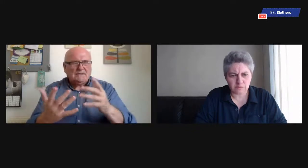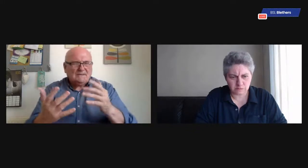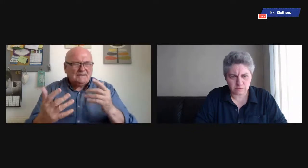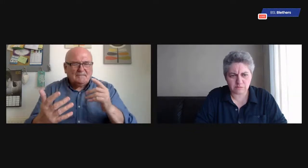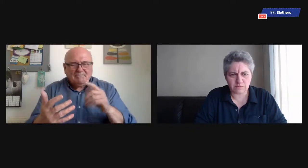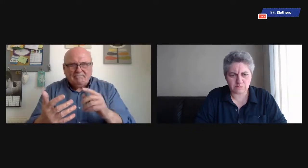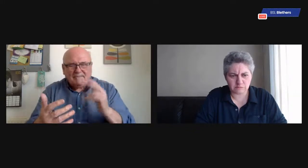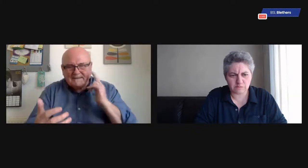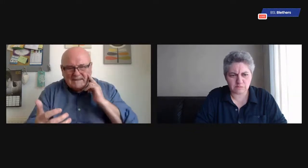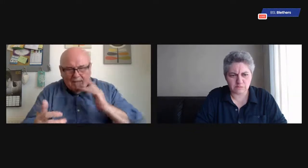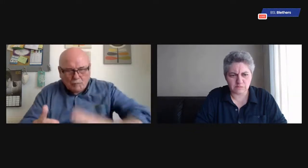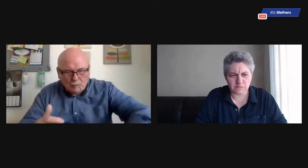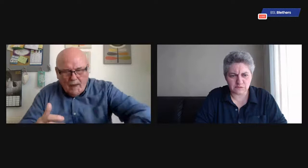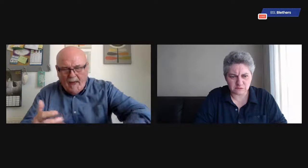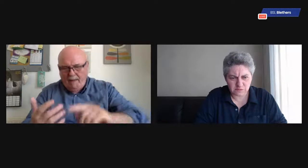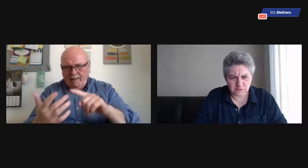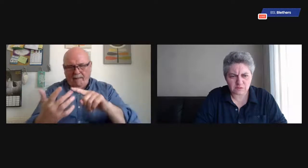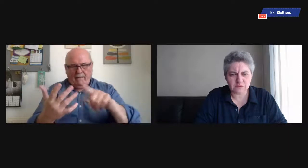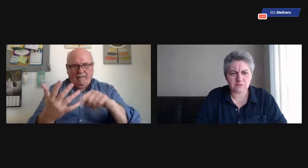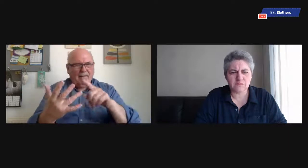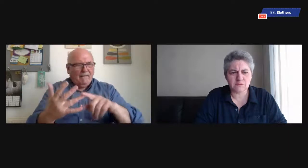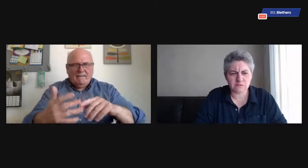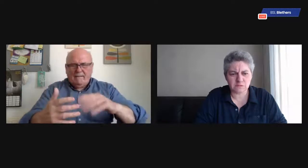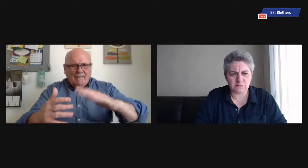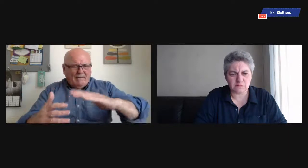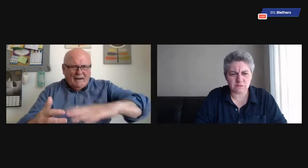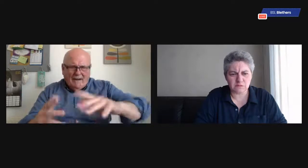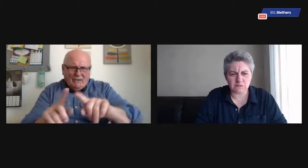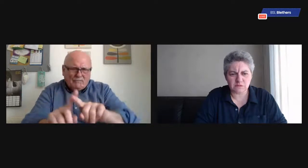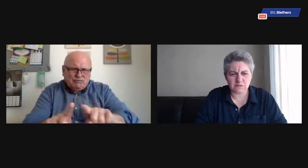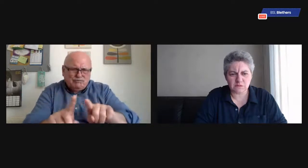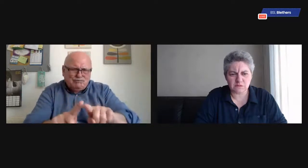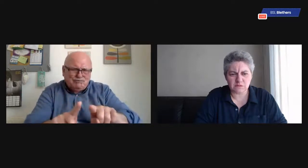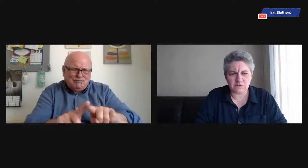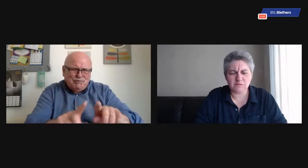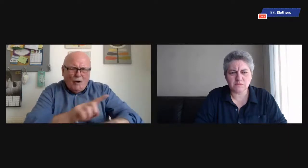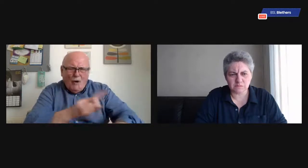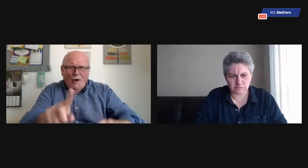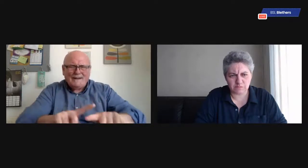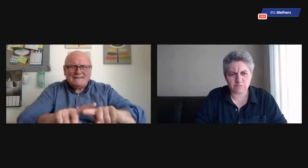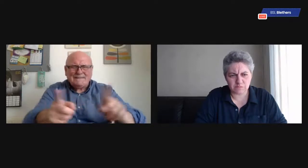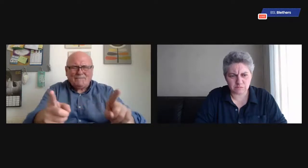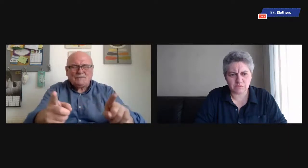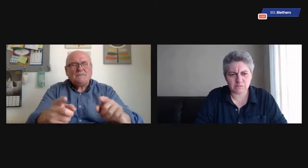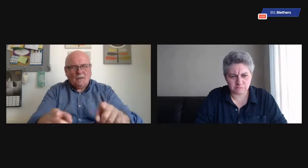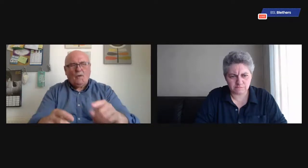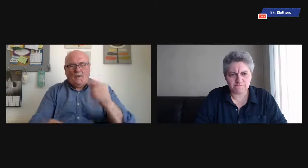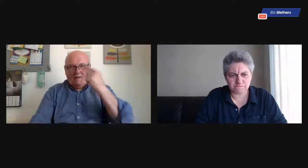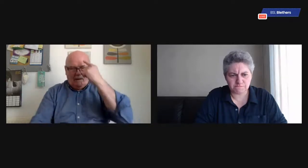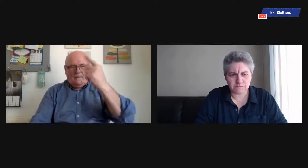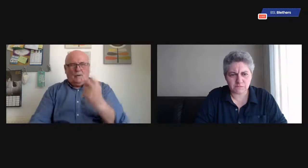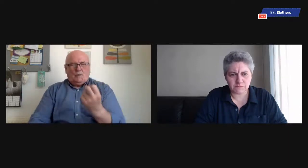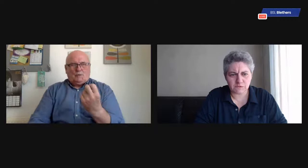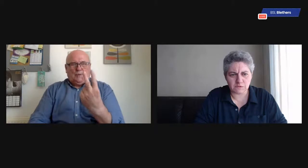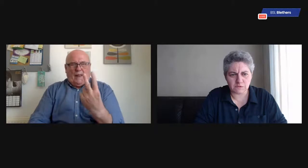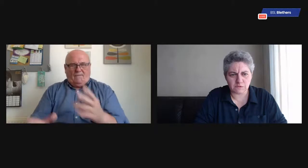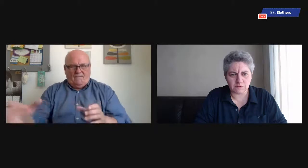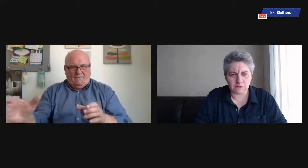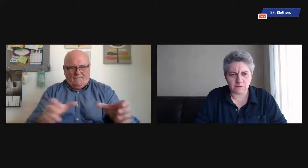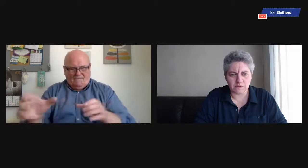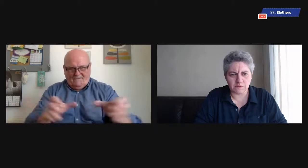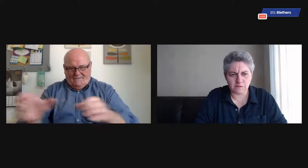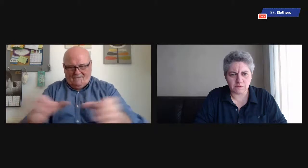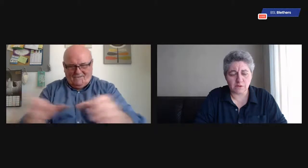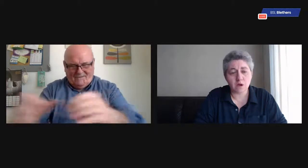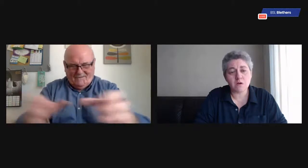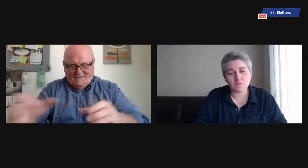a brain injury or some brain damage, a deaf child. There were so many different categories and groups.